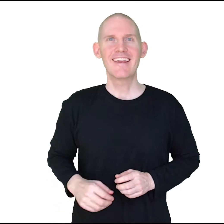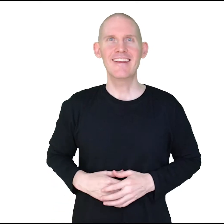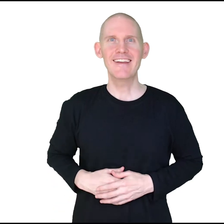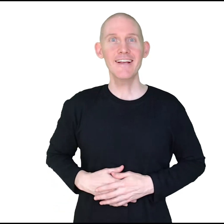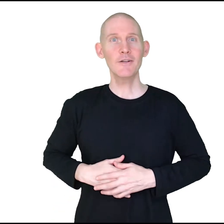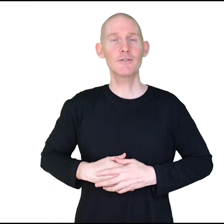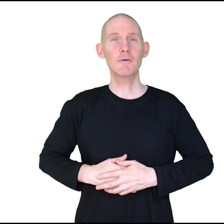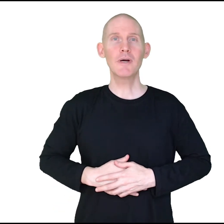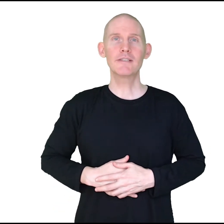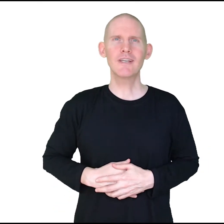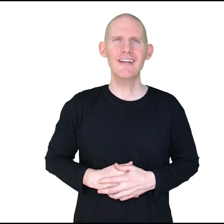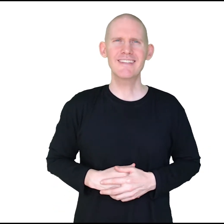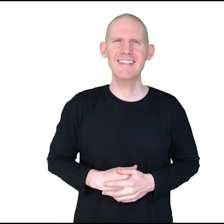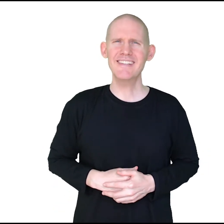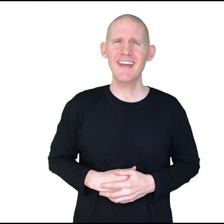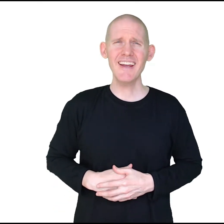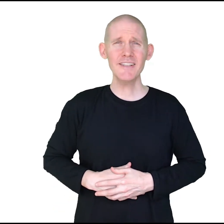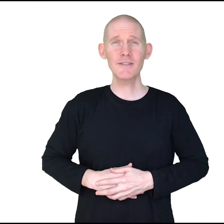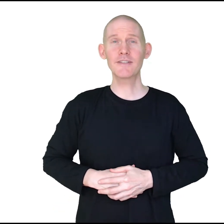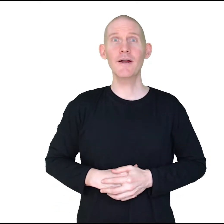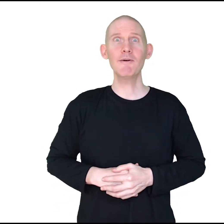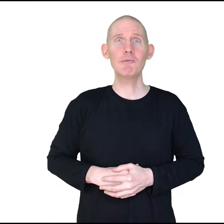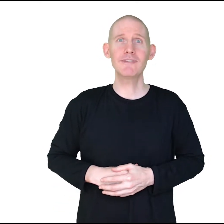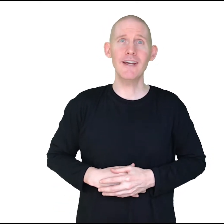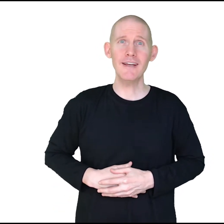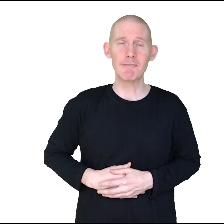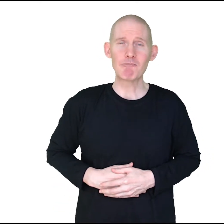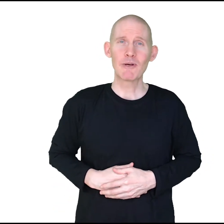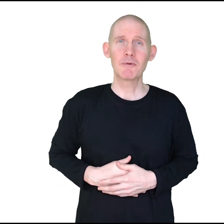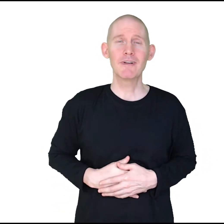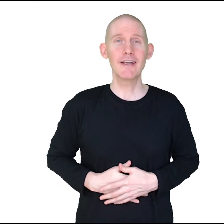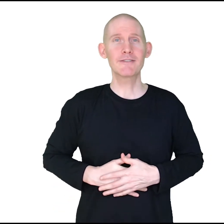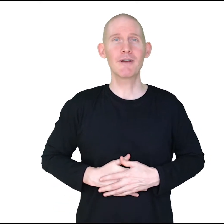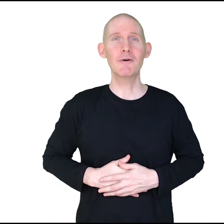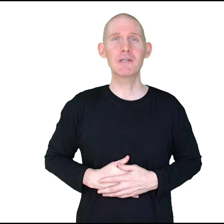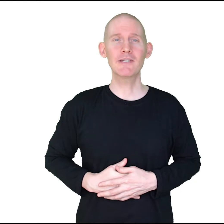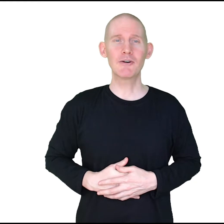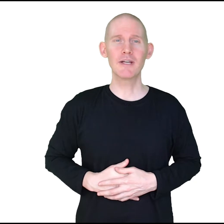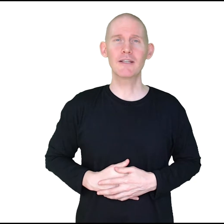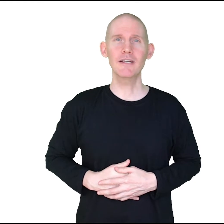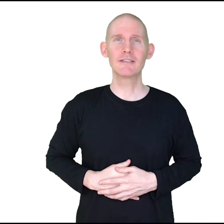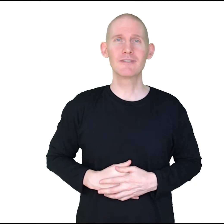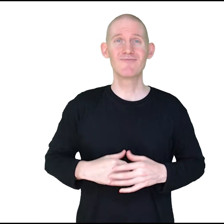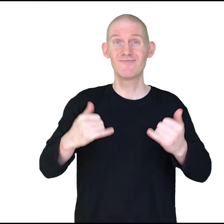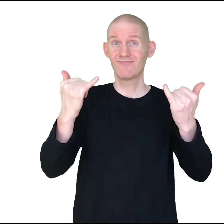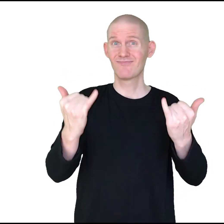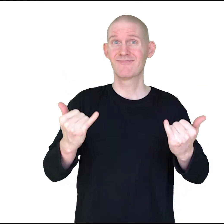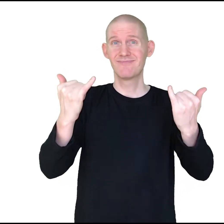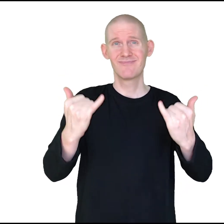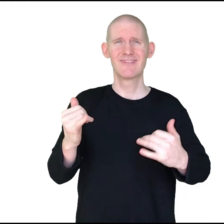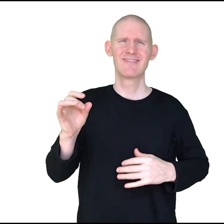In English, we might say, today is a terrible day. Well, in ASL, we can go like this.